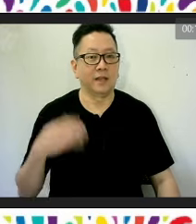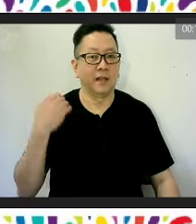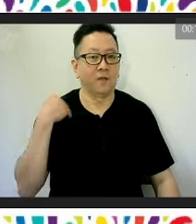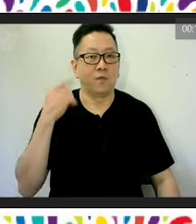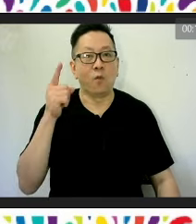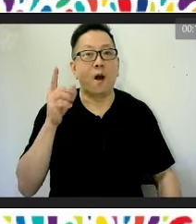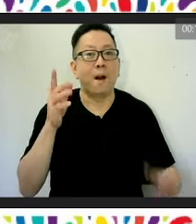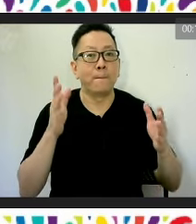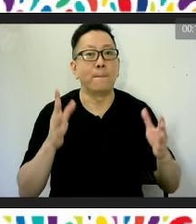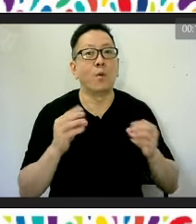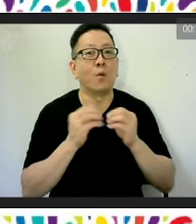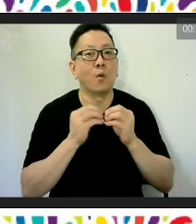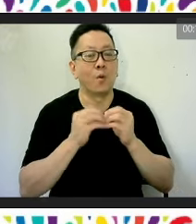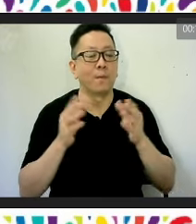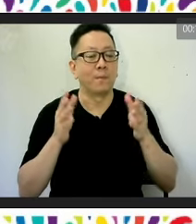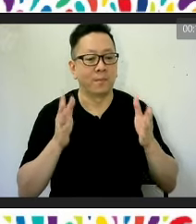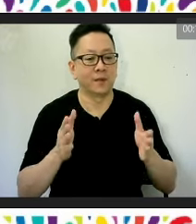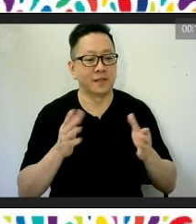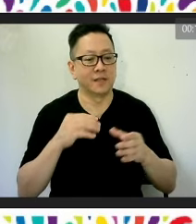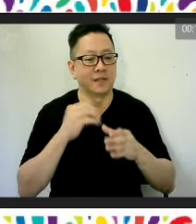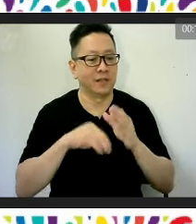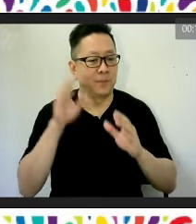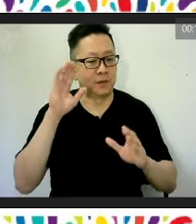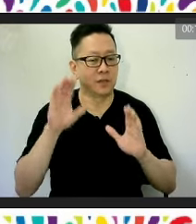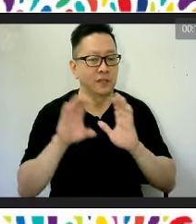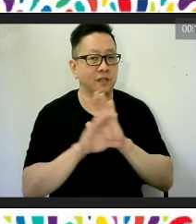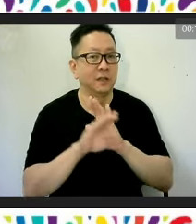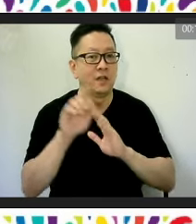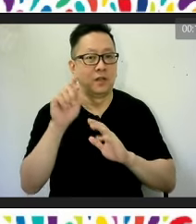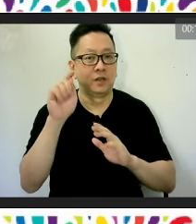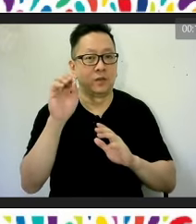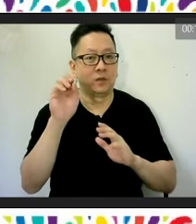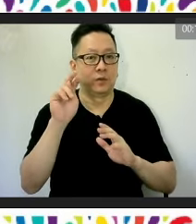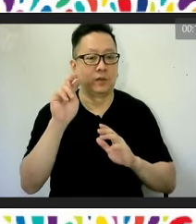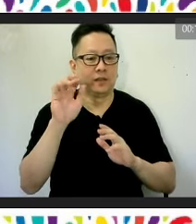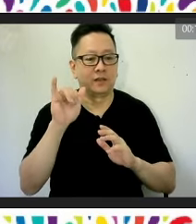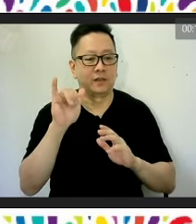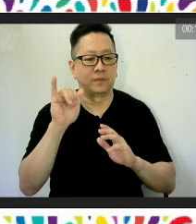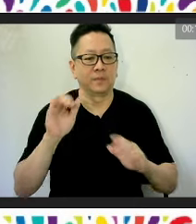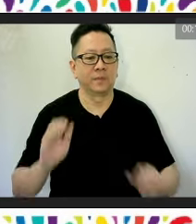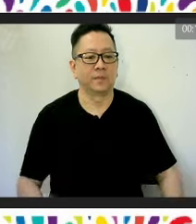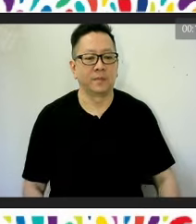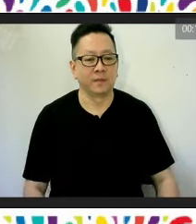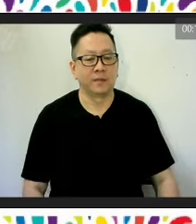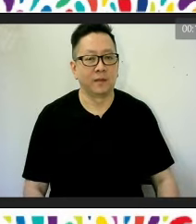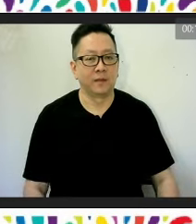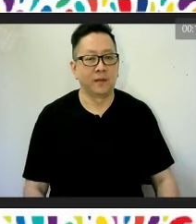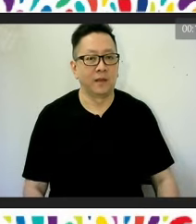Okay, they have one more person in the picture, Tony,